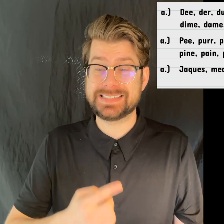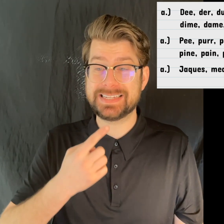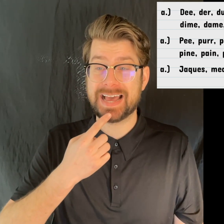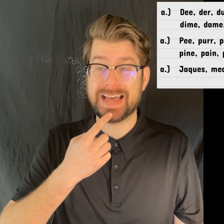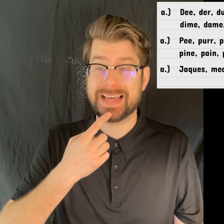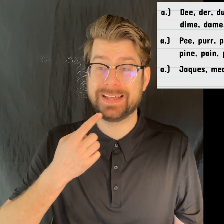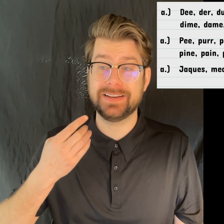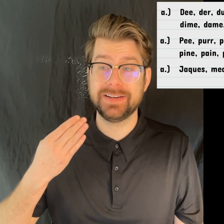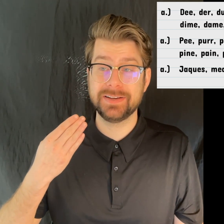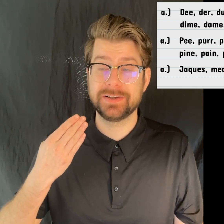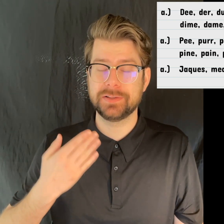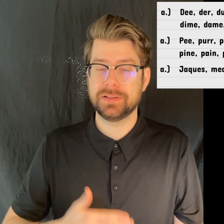den,